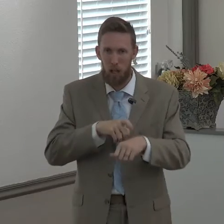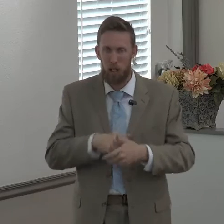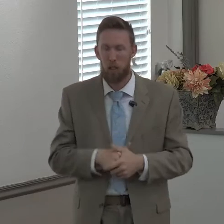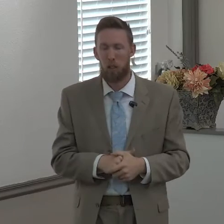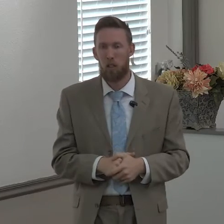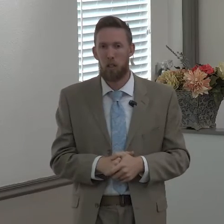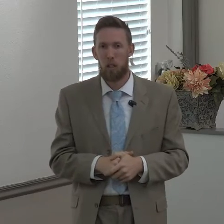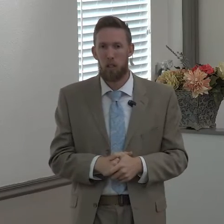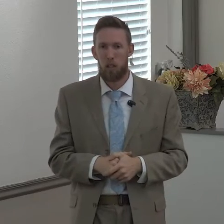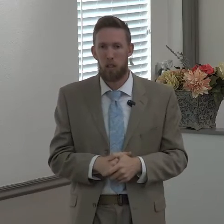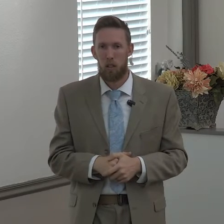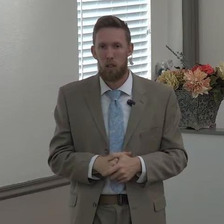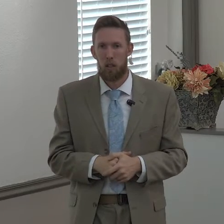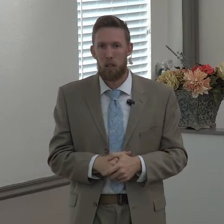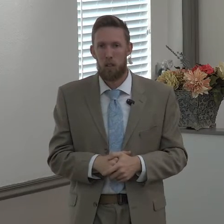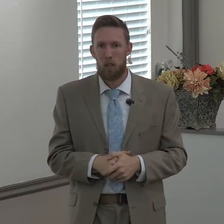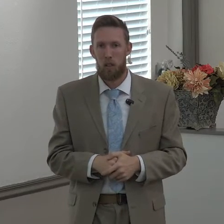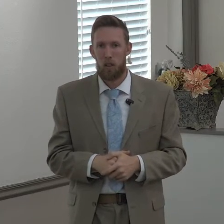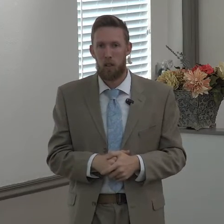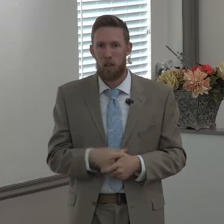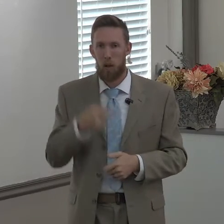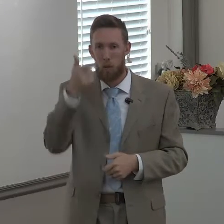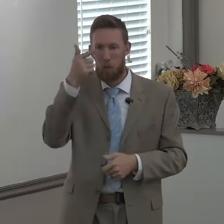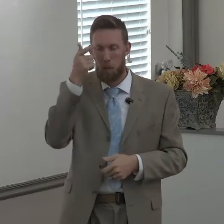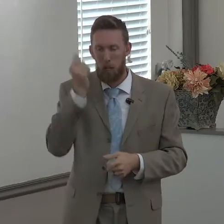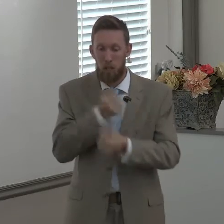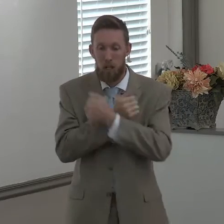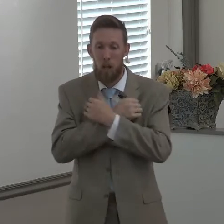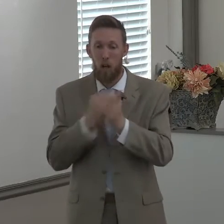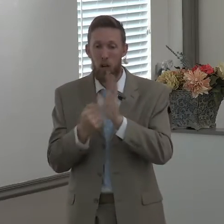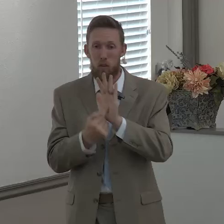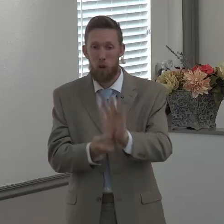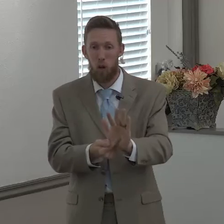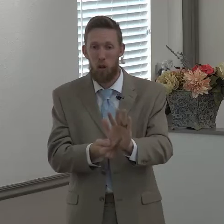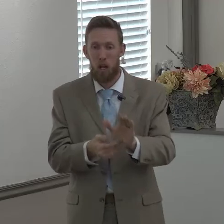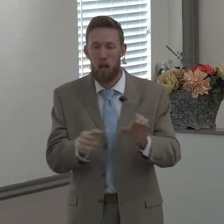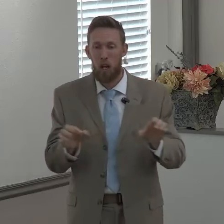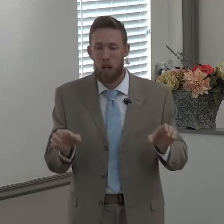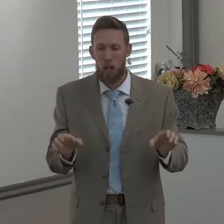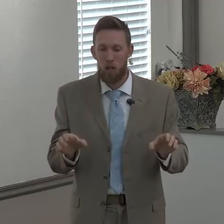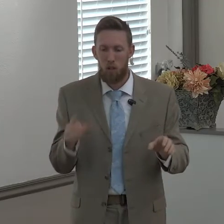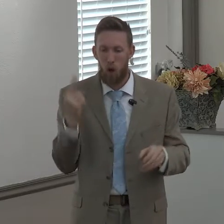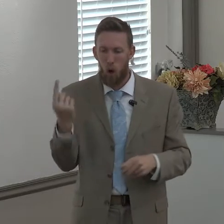But sacrificial love would have taken it as many times as it took.